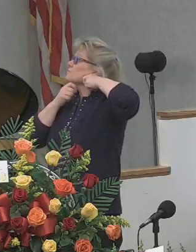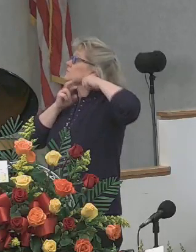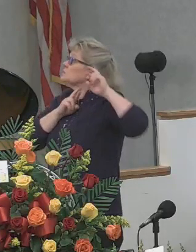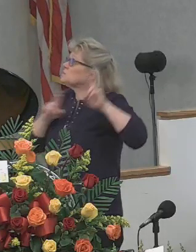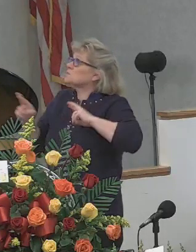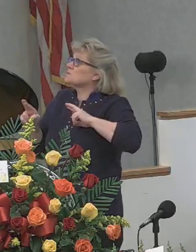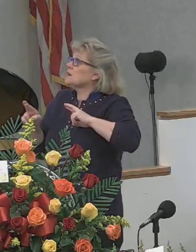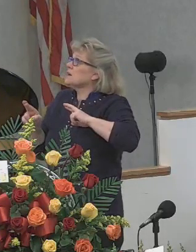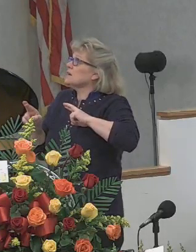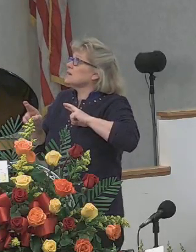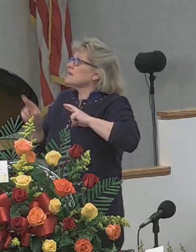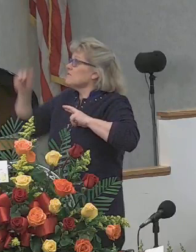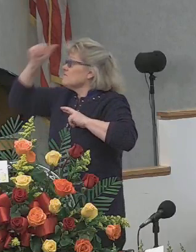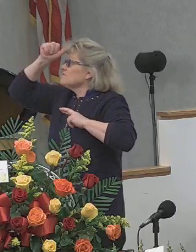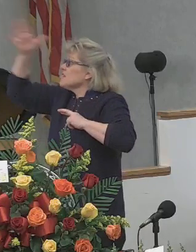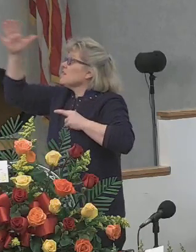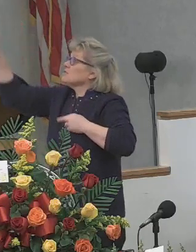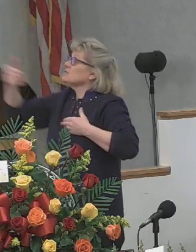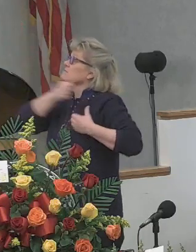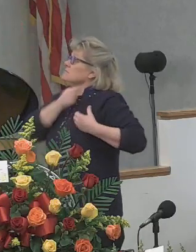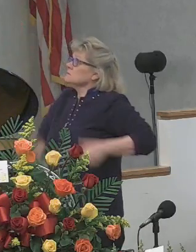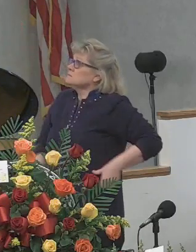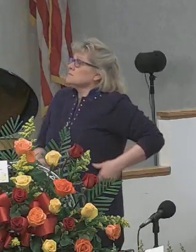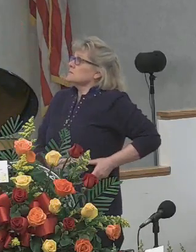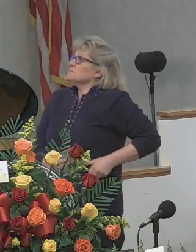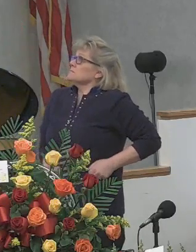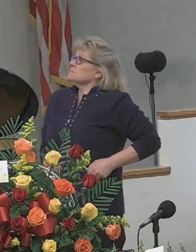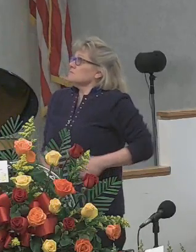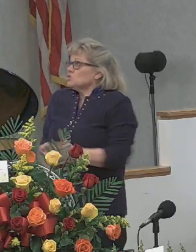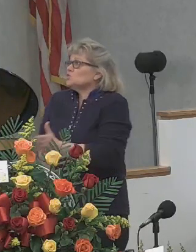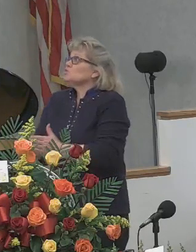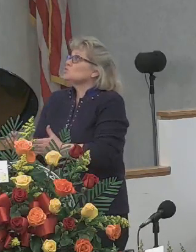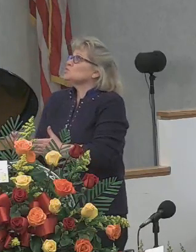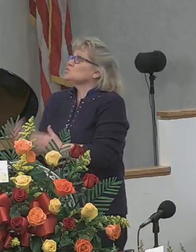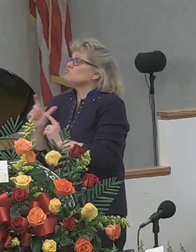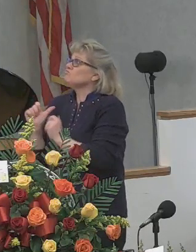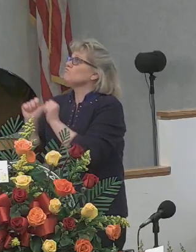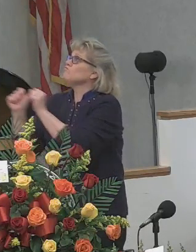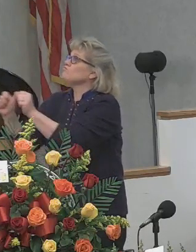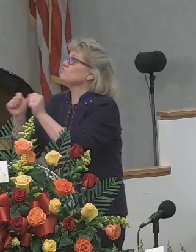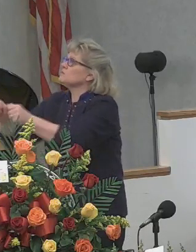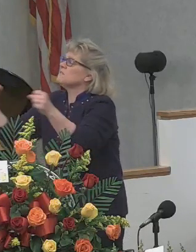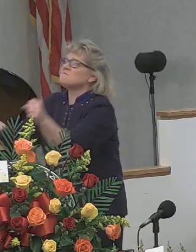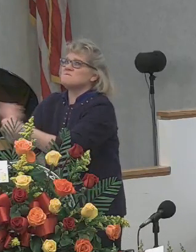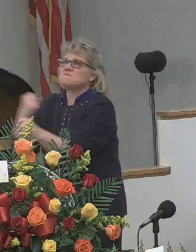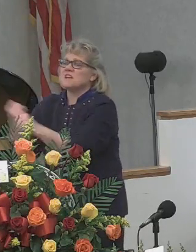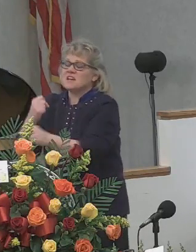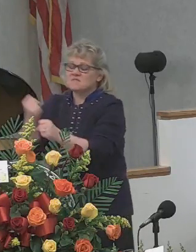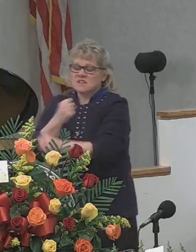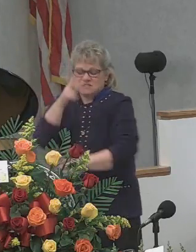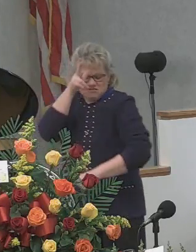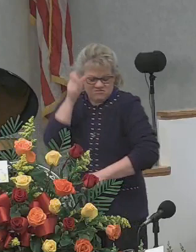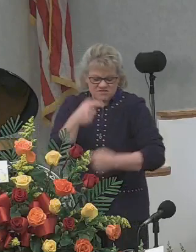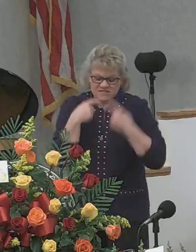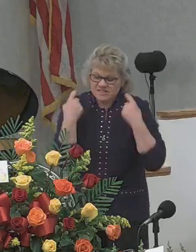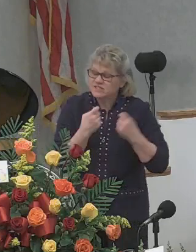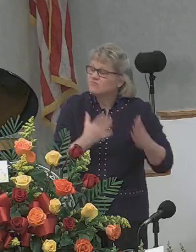forever by the Father's seal, and loins girt with truth to run the race, to battle the deceiver with fervor and